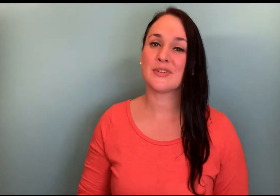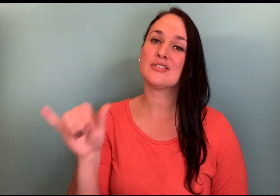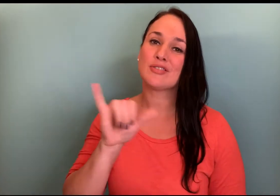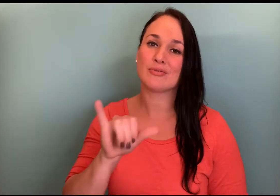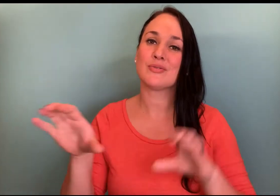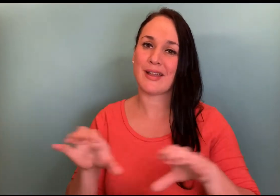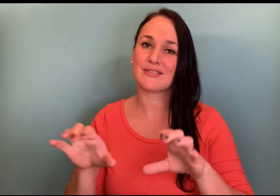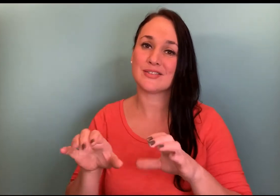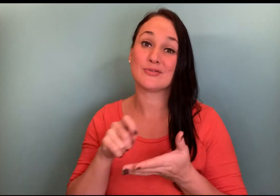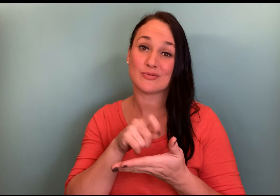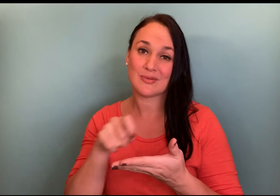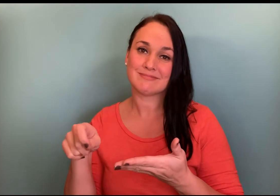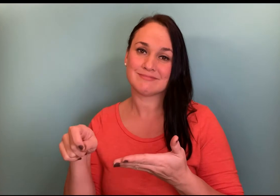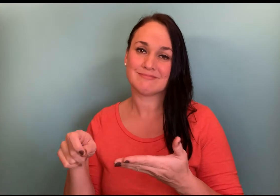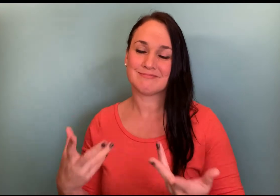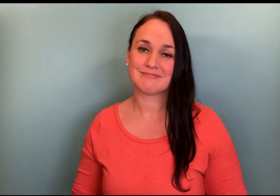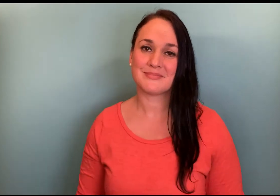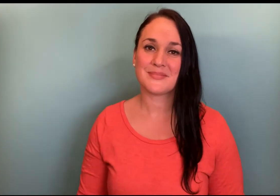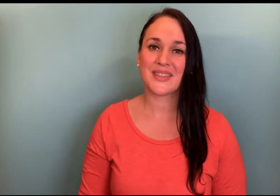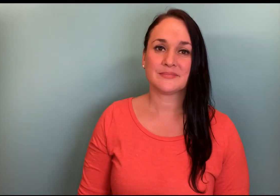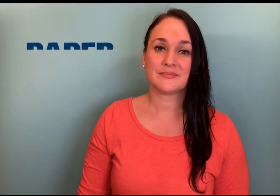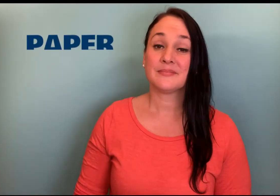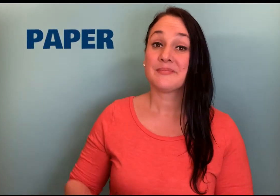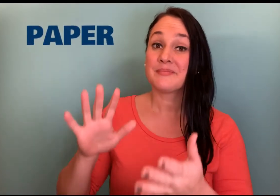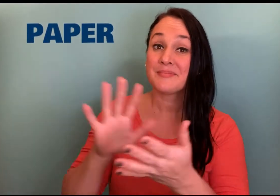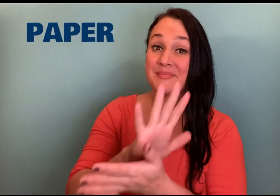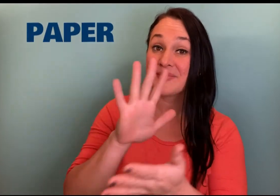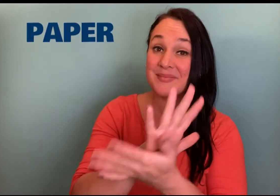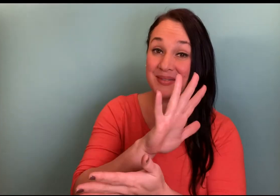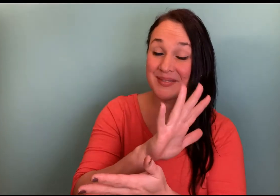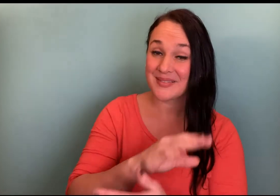It's also the action for writing, you see. Paper.